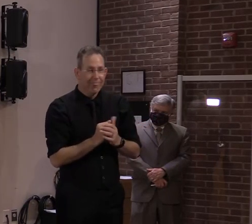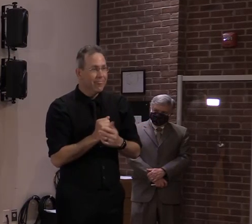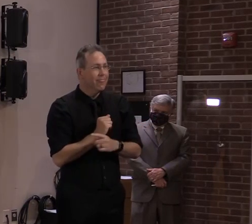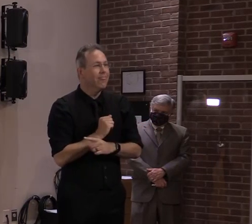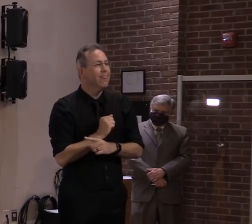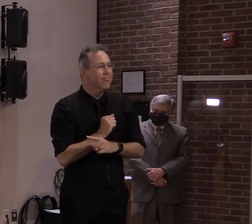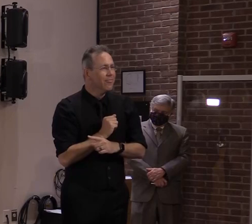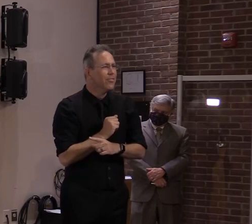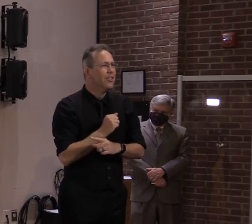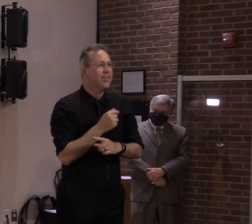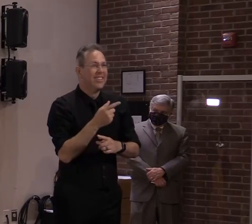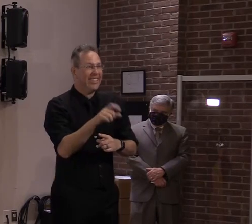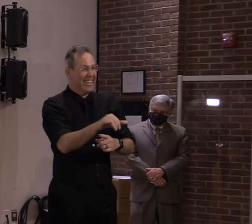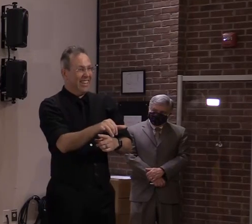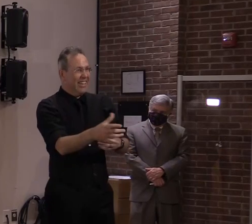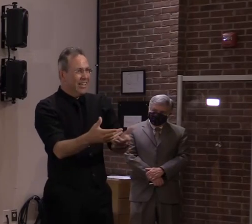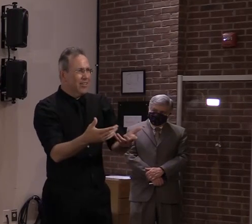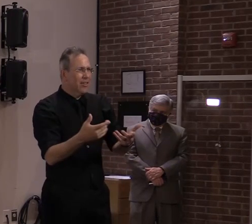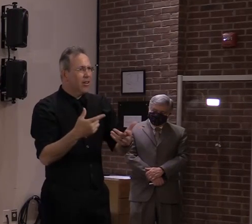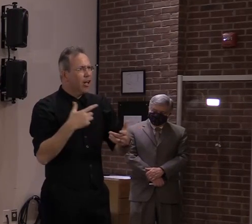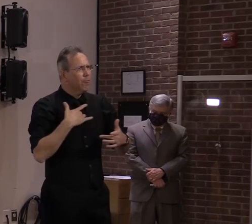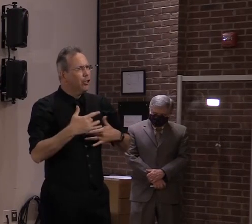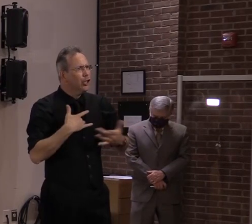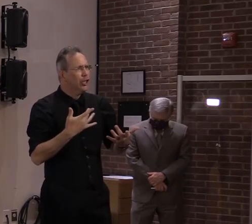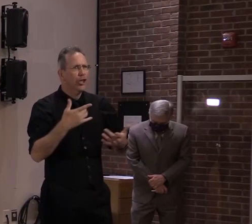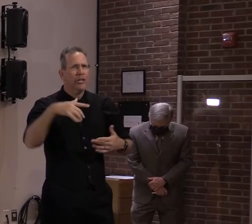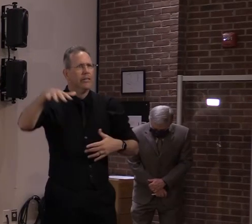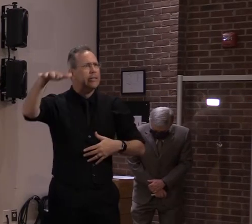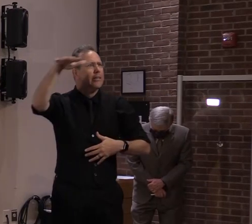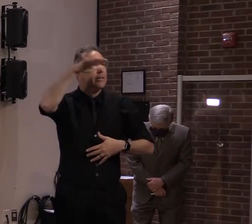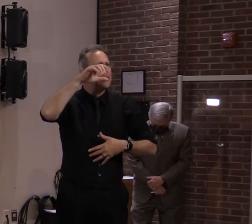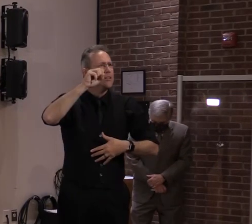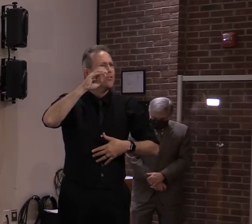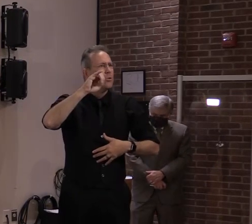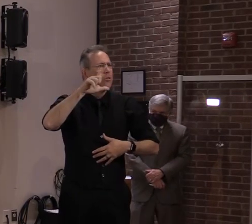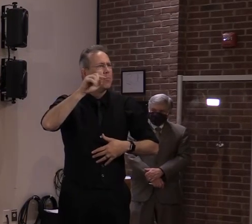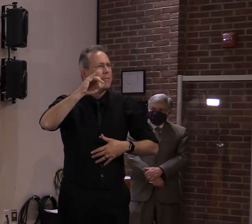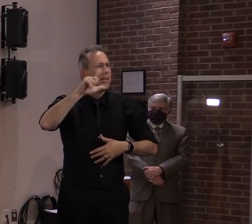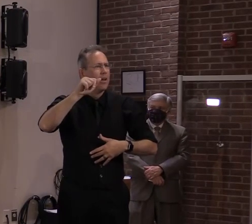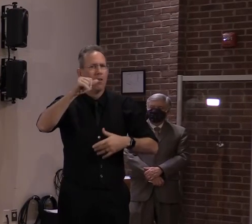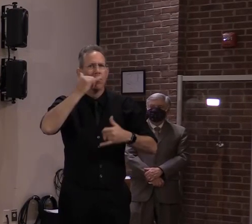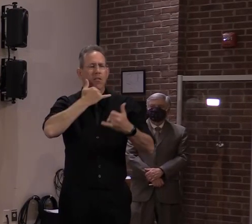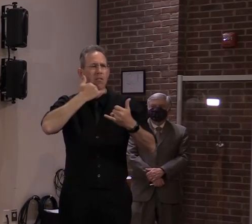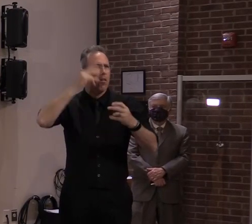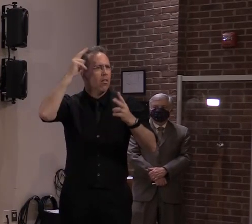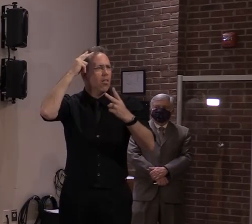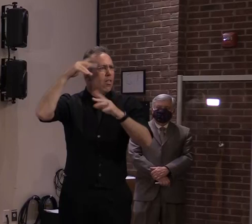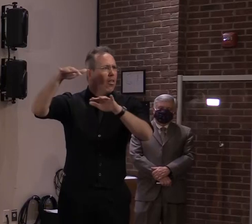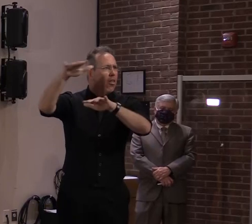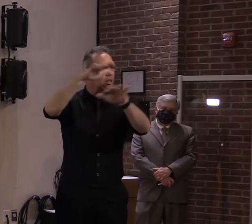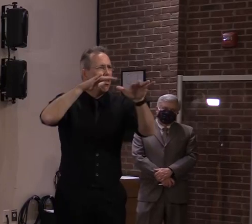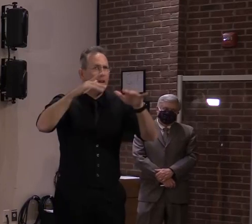concerned about what they're looking at and be able to vouch for the veracity of it.